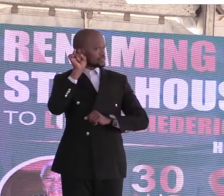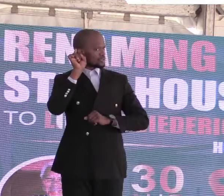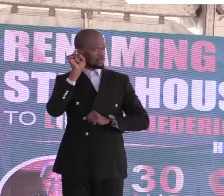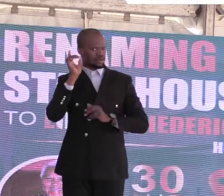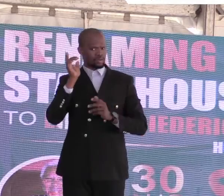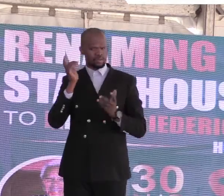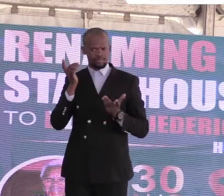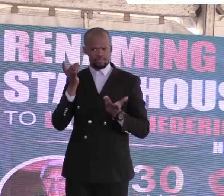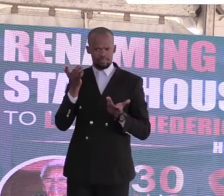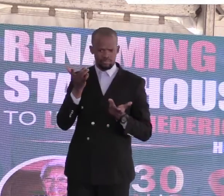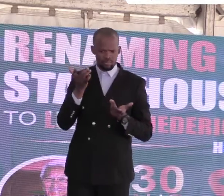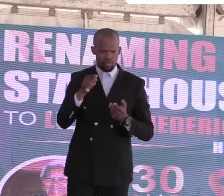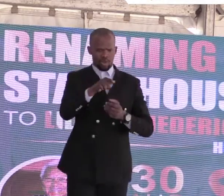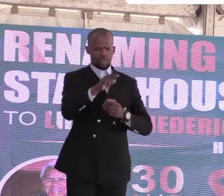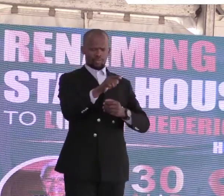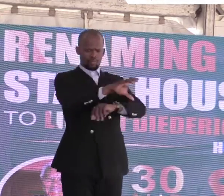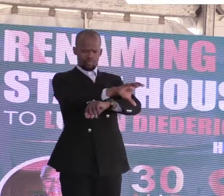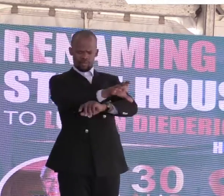our province.